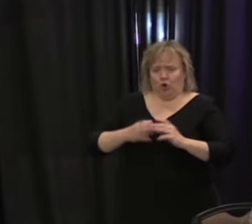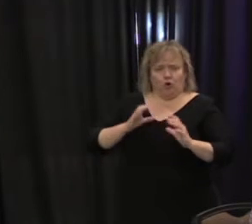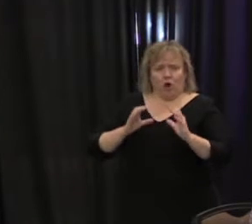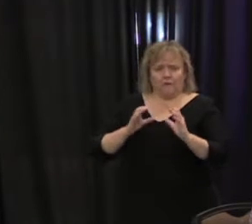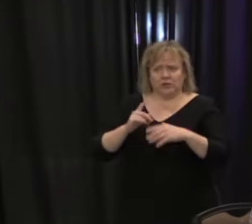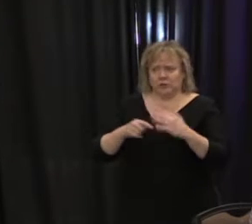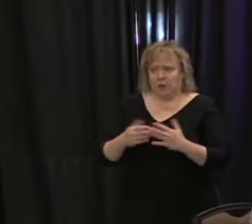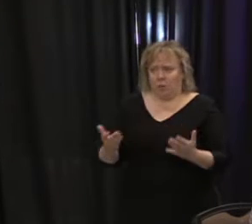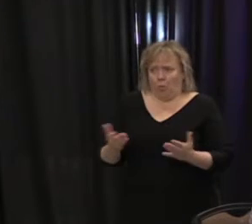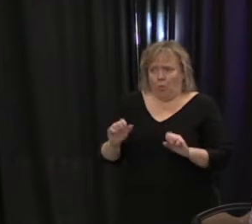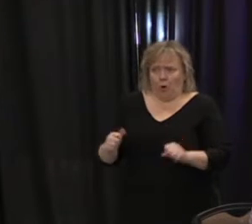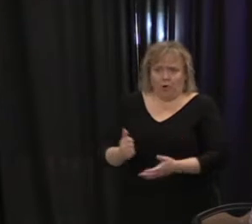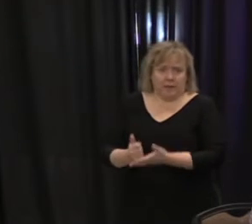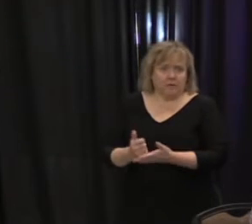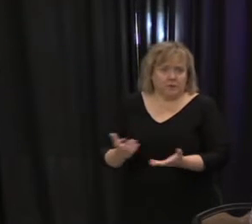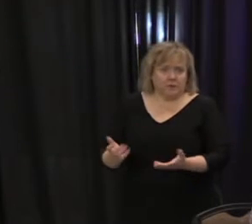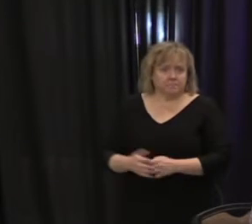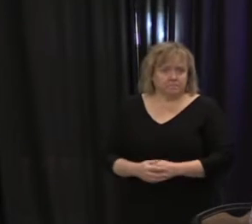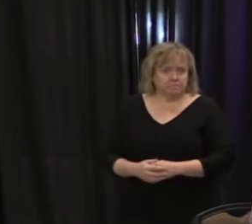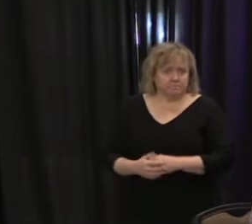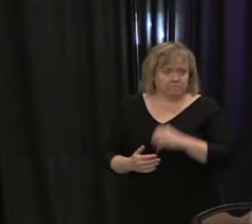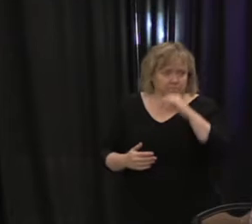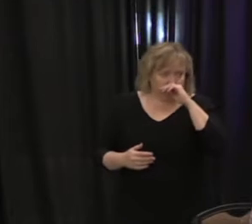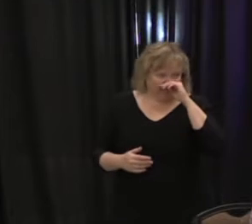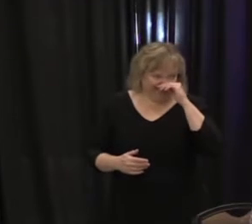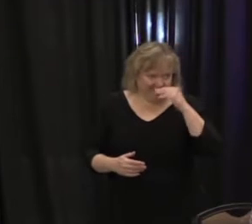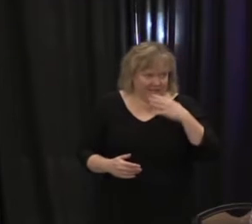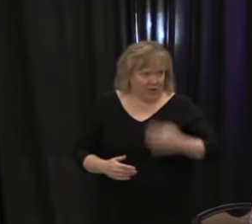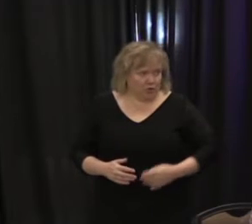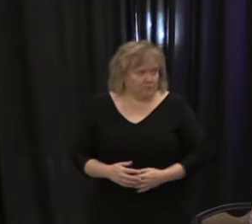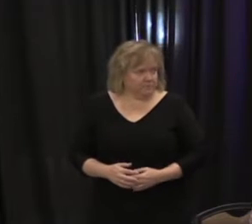can be helpful as well. Thank you.